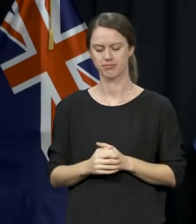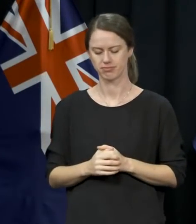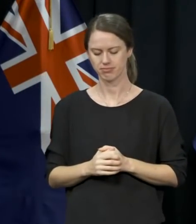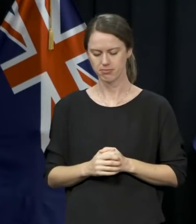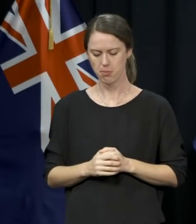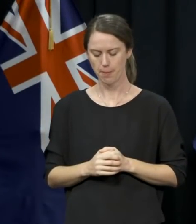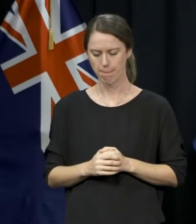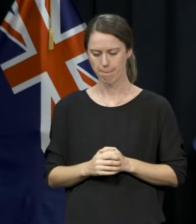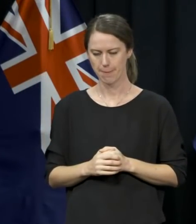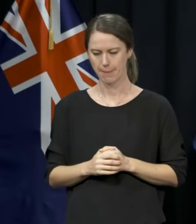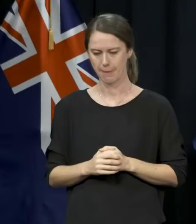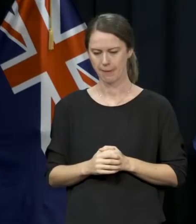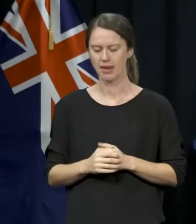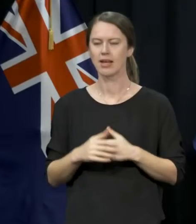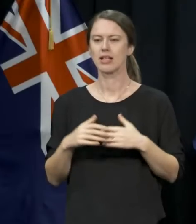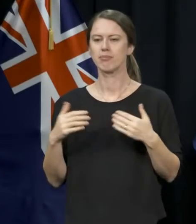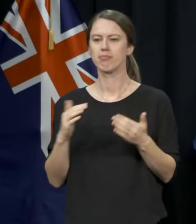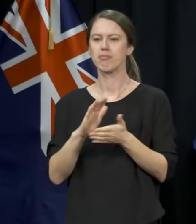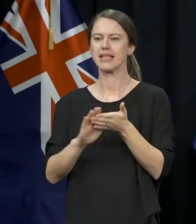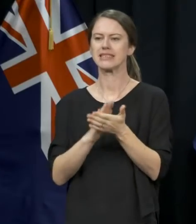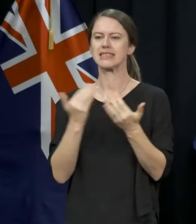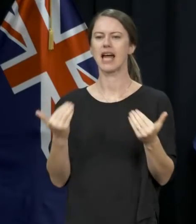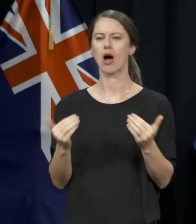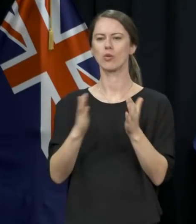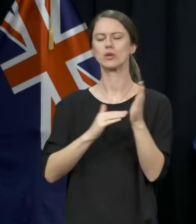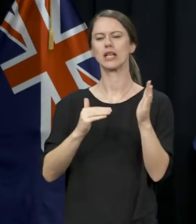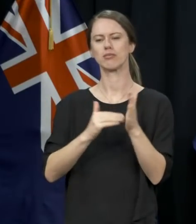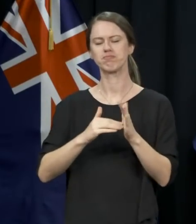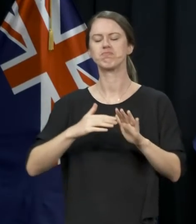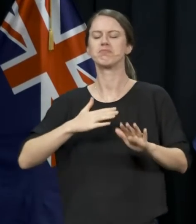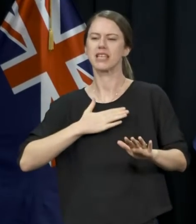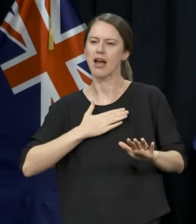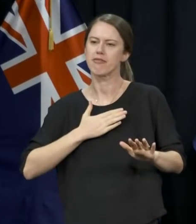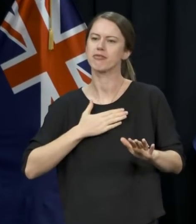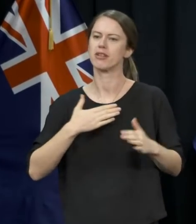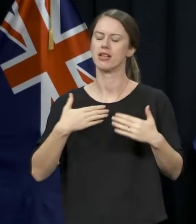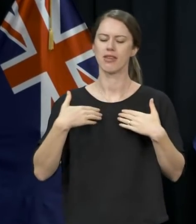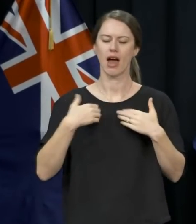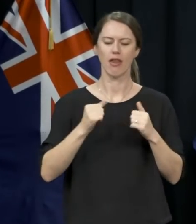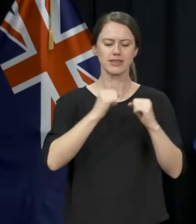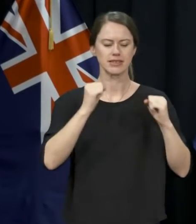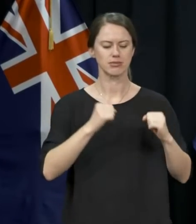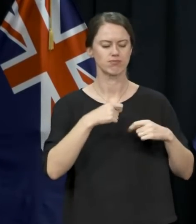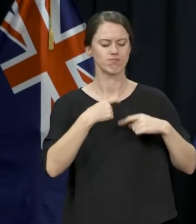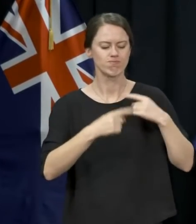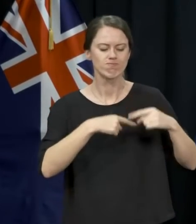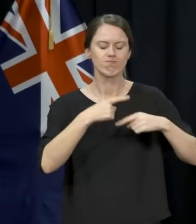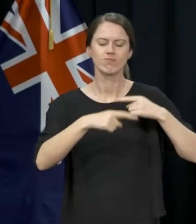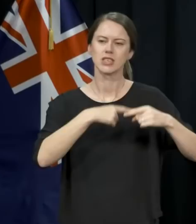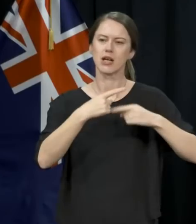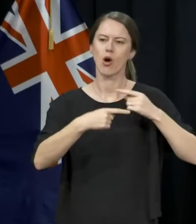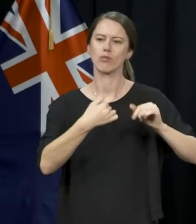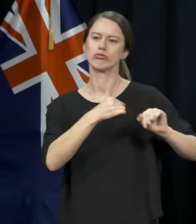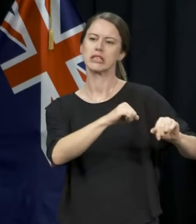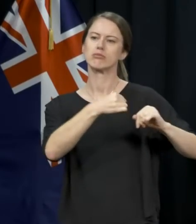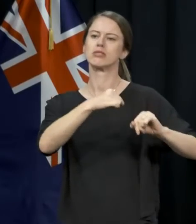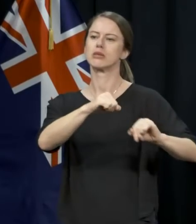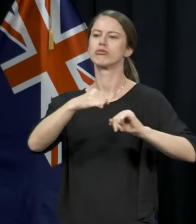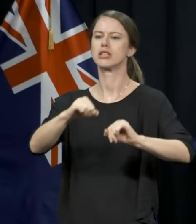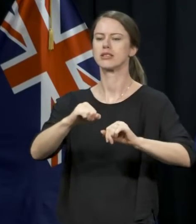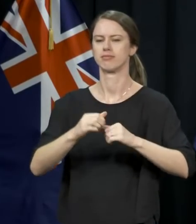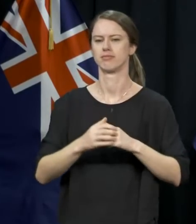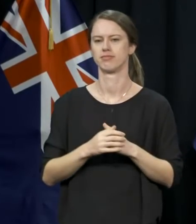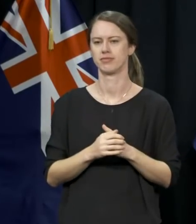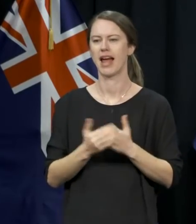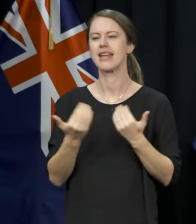Because it has worked, we're now on a more stable footing. New Zealand's health system continues to build capacity to keep the virus at bay. Now